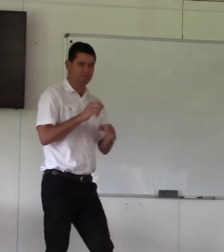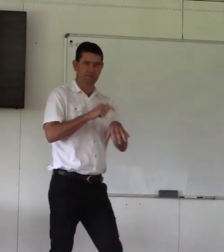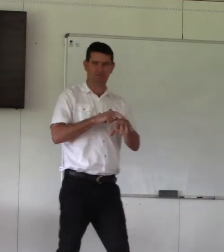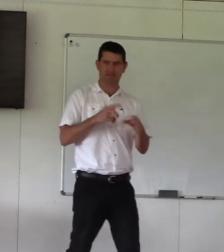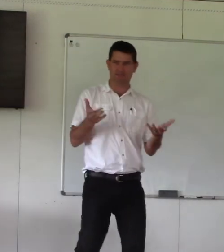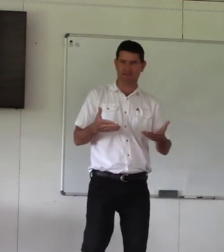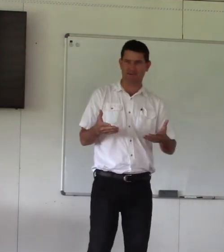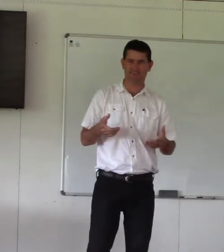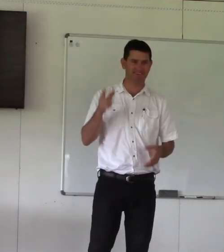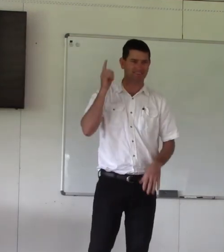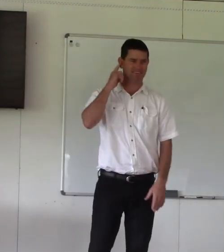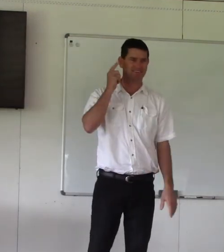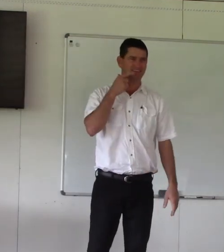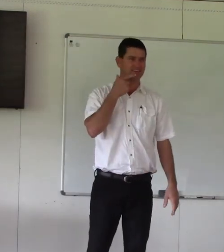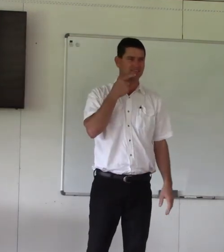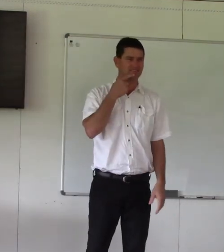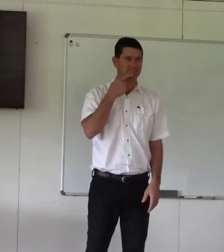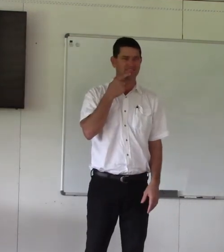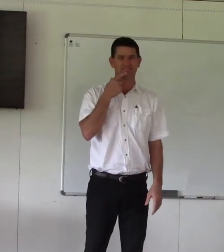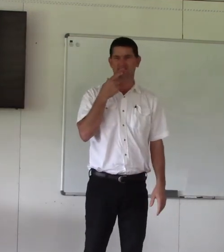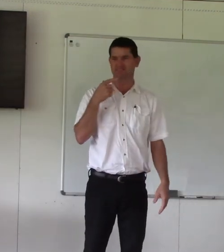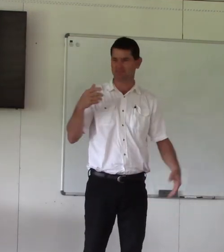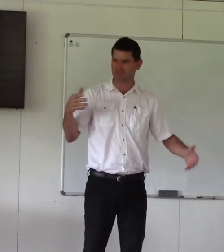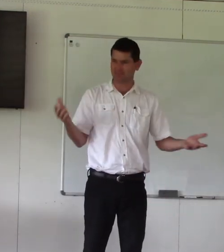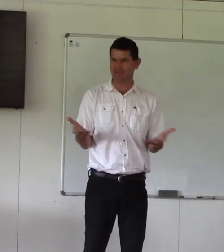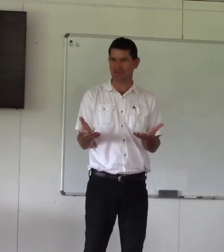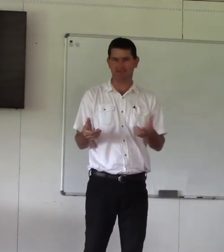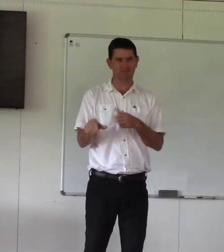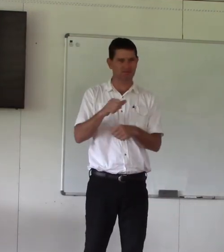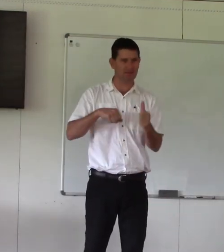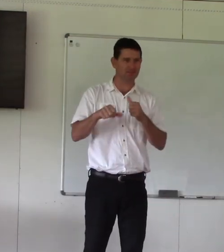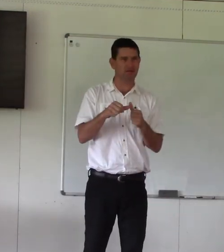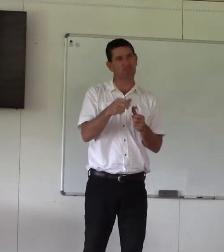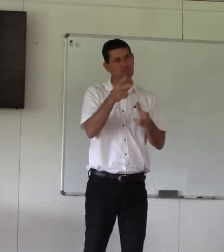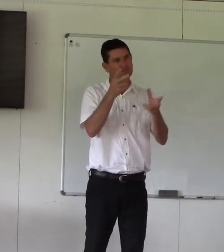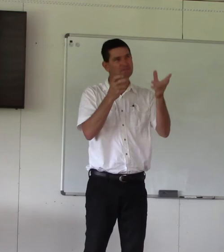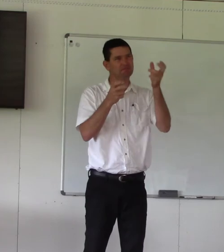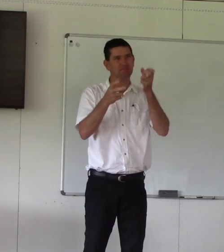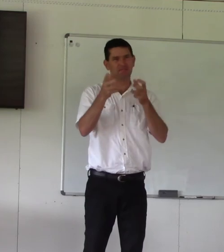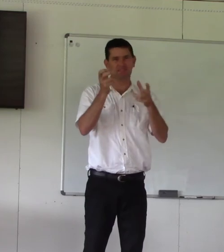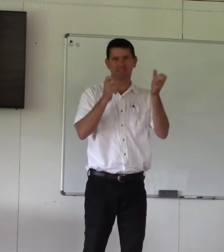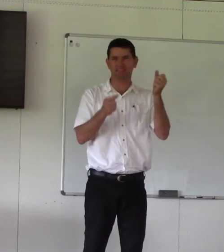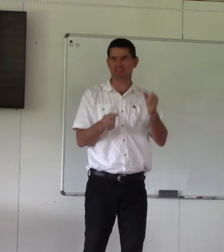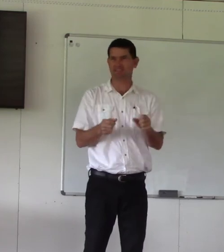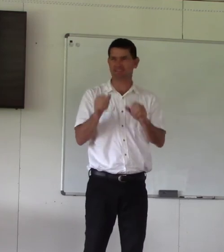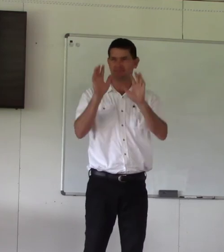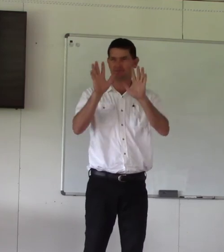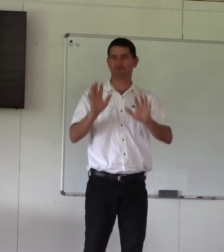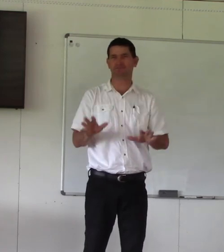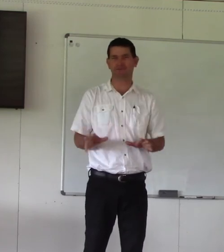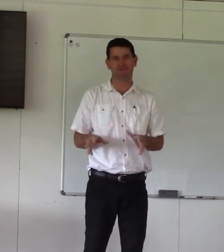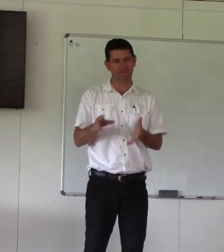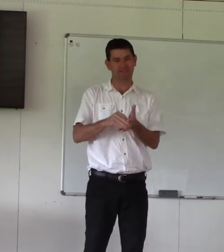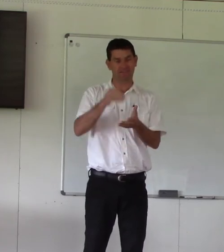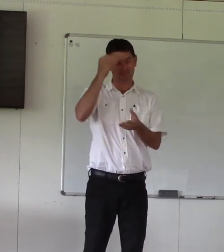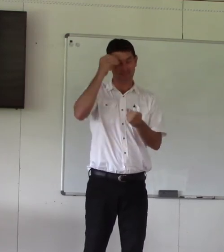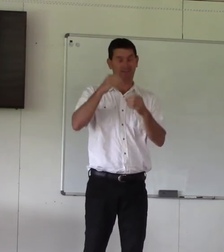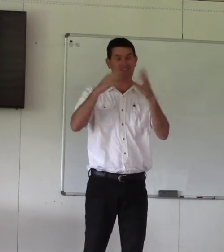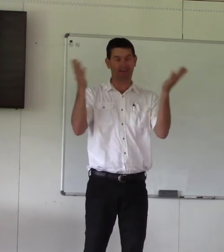Special time here. Death, here, fellowship, listen, wonderful. There's a lot